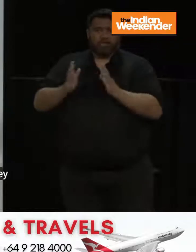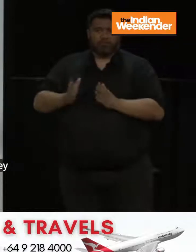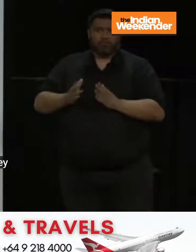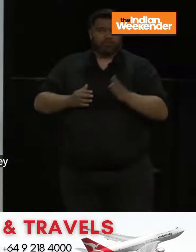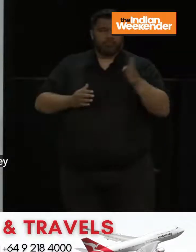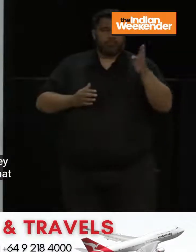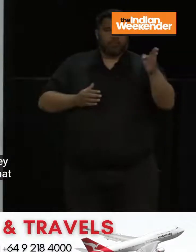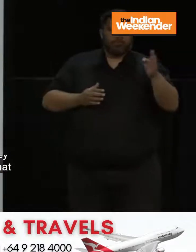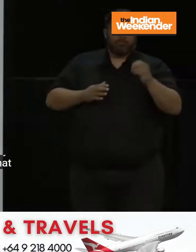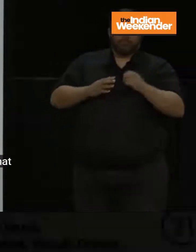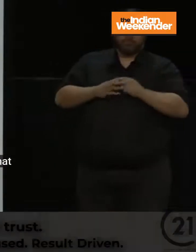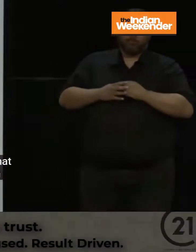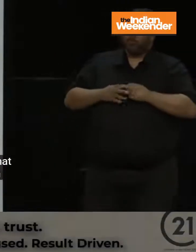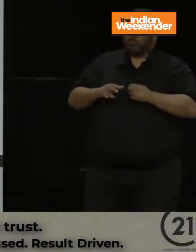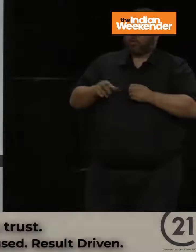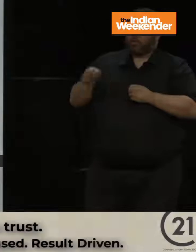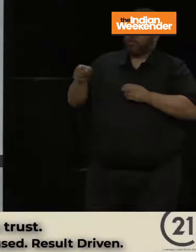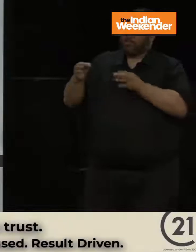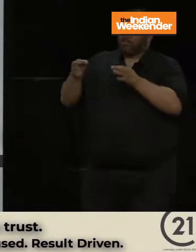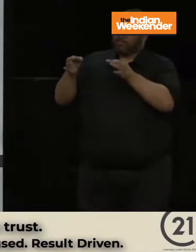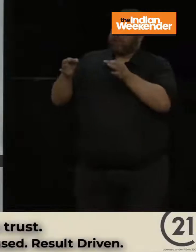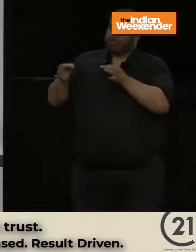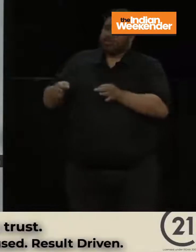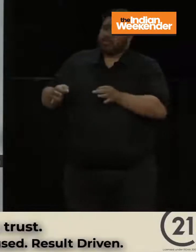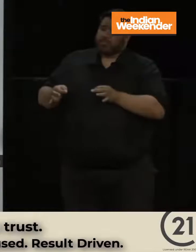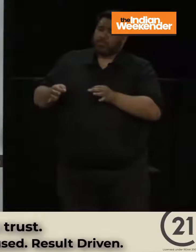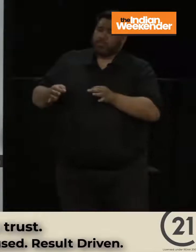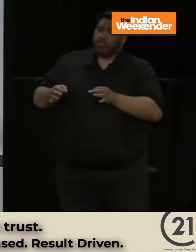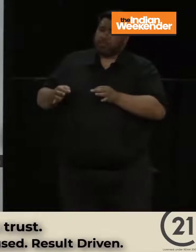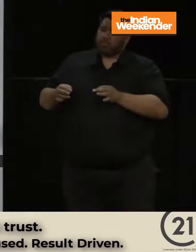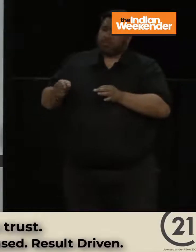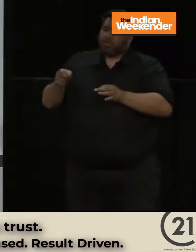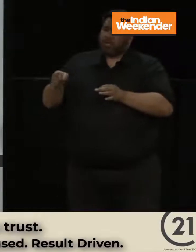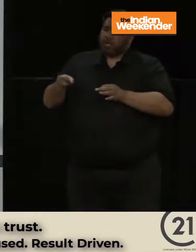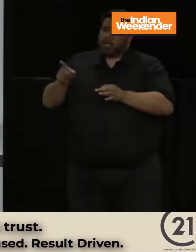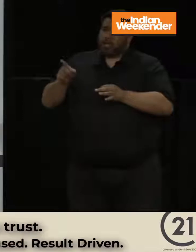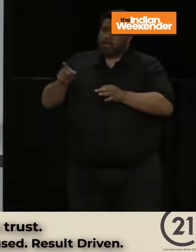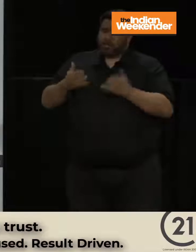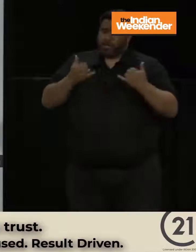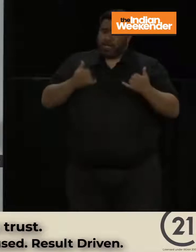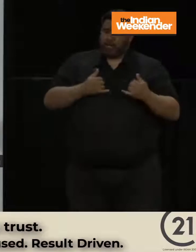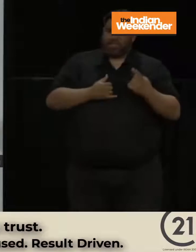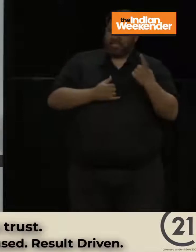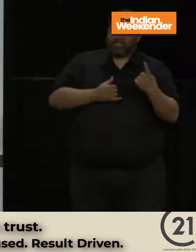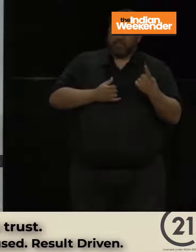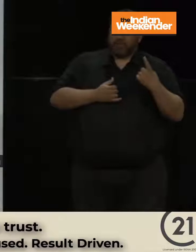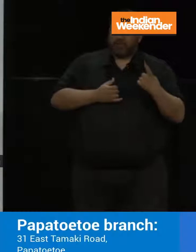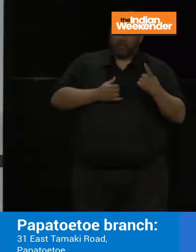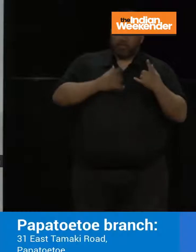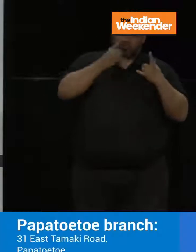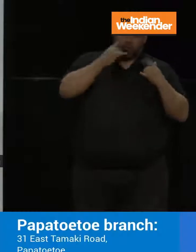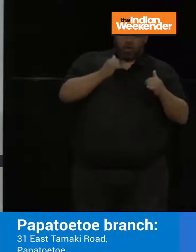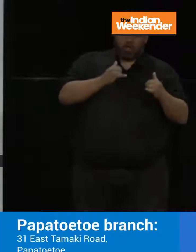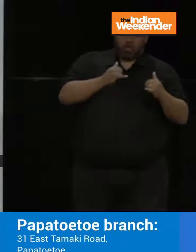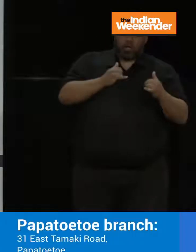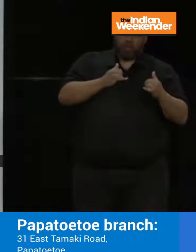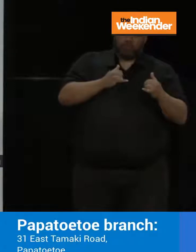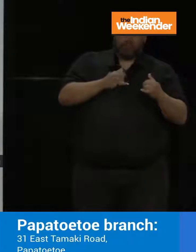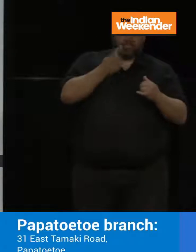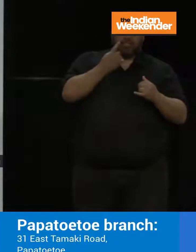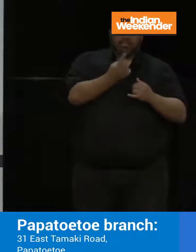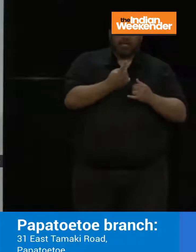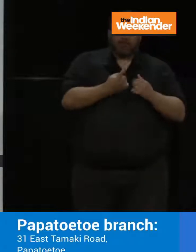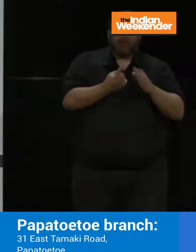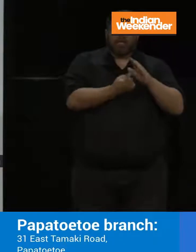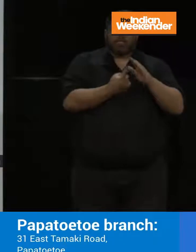decision supersedes this business self-isolation trial that you've been running? It builds on some of the lessons that we've learned from